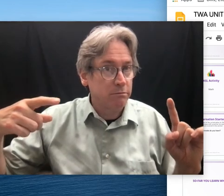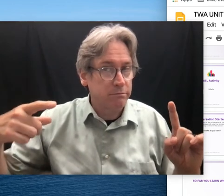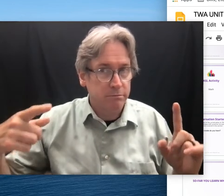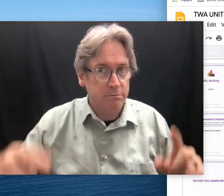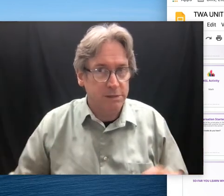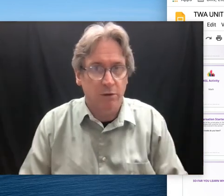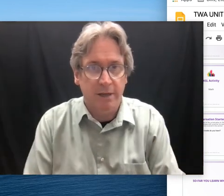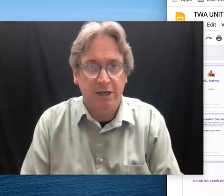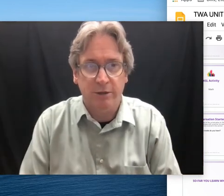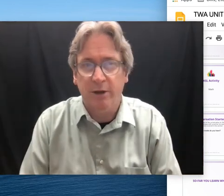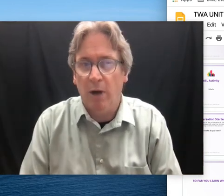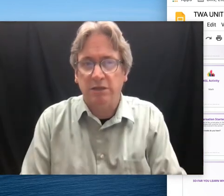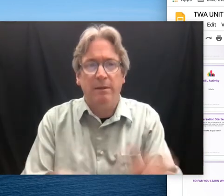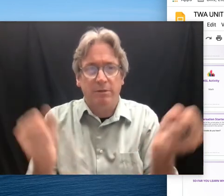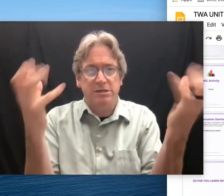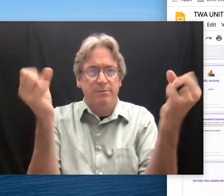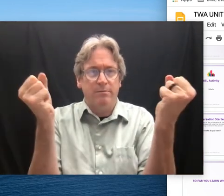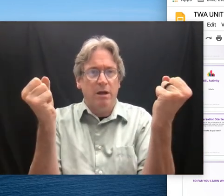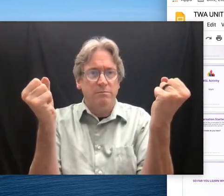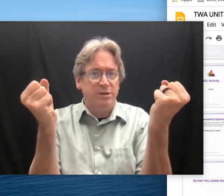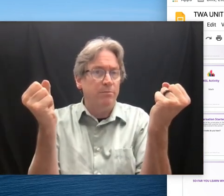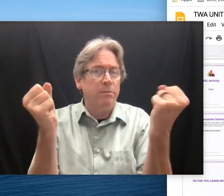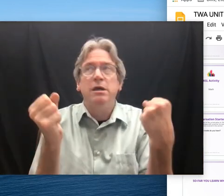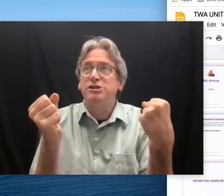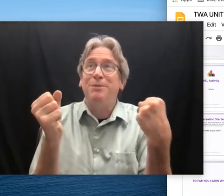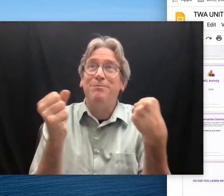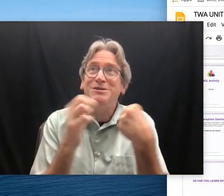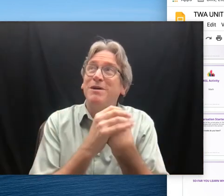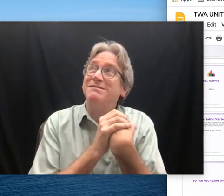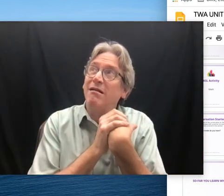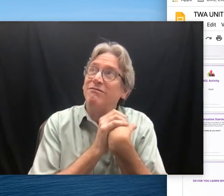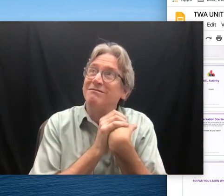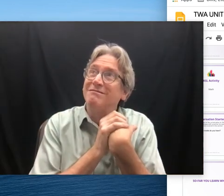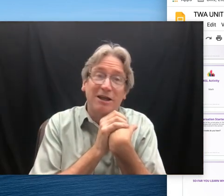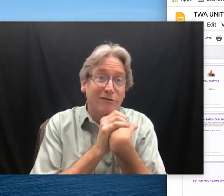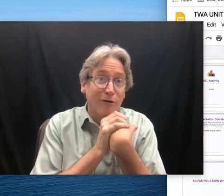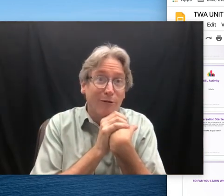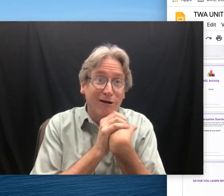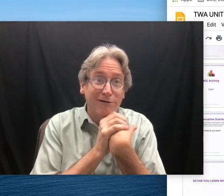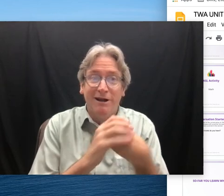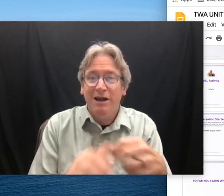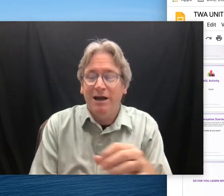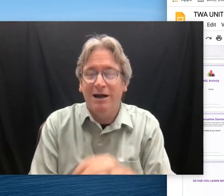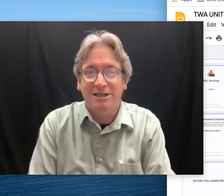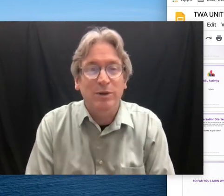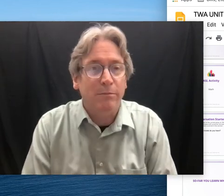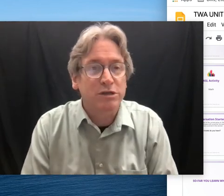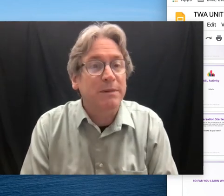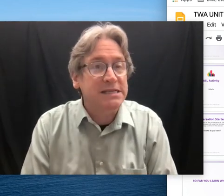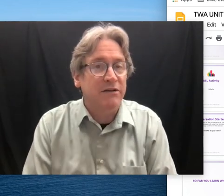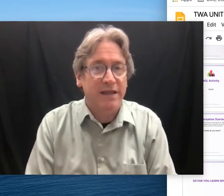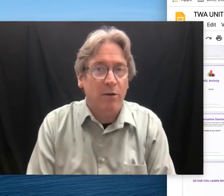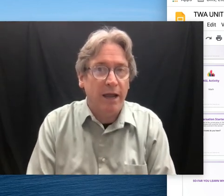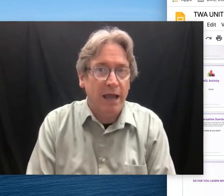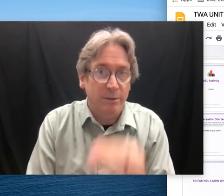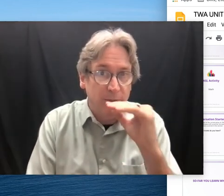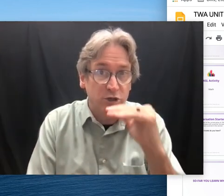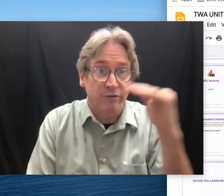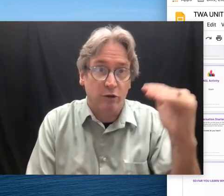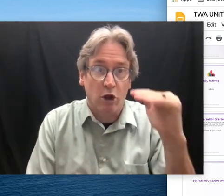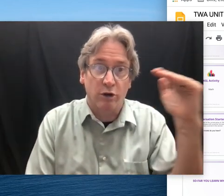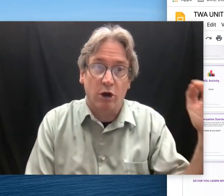thinker. So it took me a while to be able to submerge myself like a submarine, to immerse myself that way